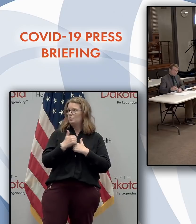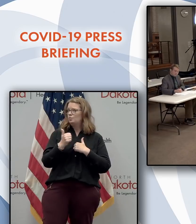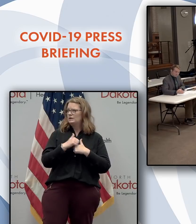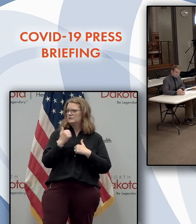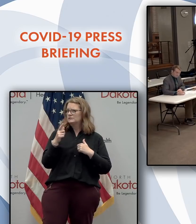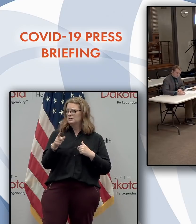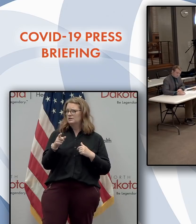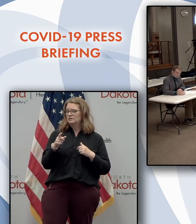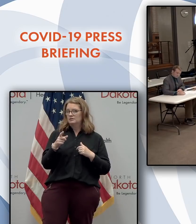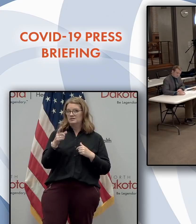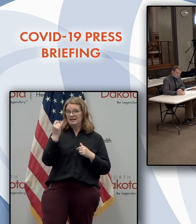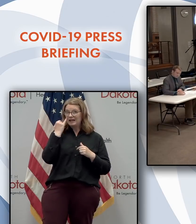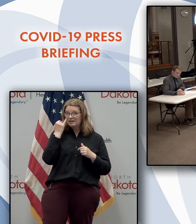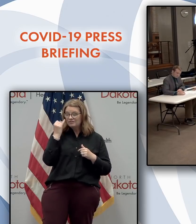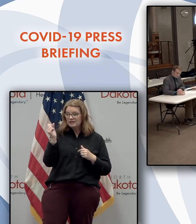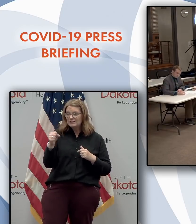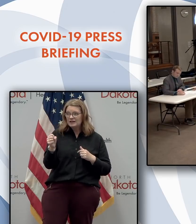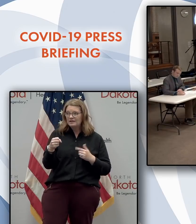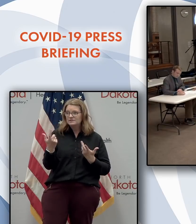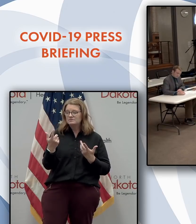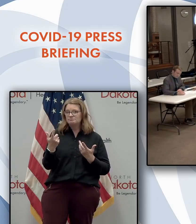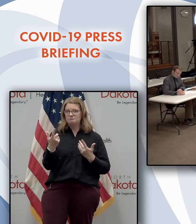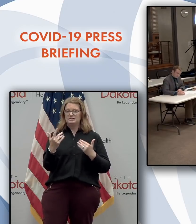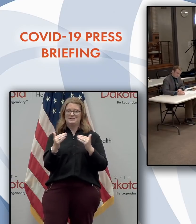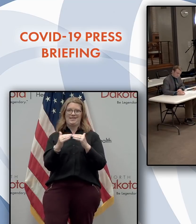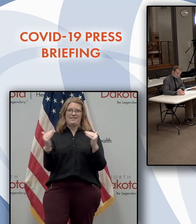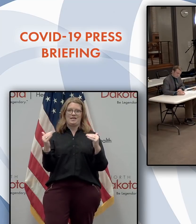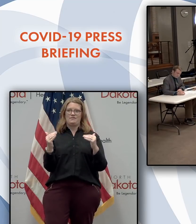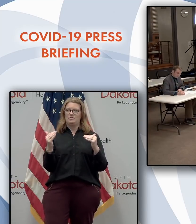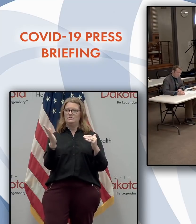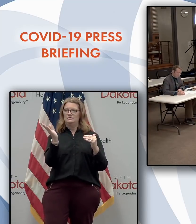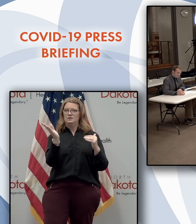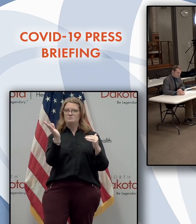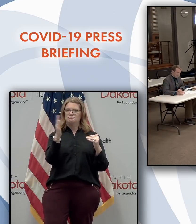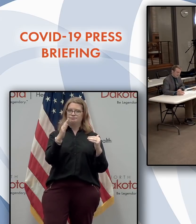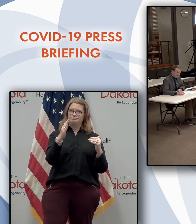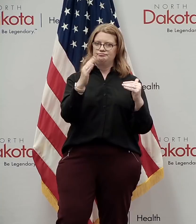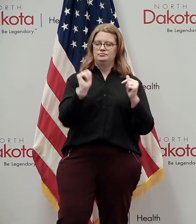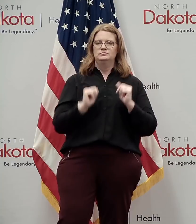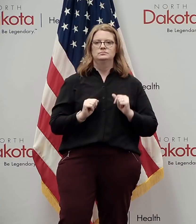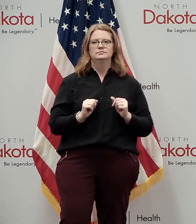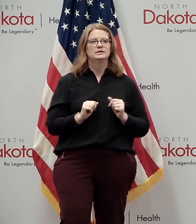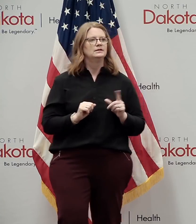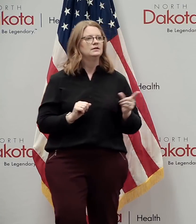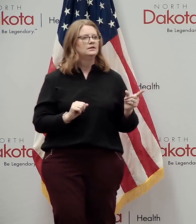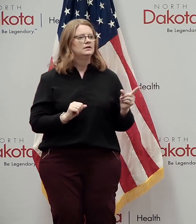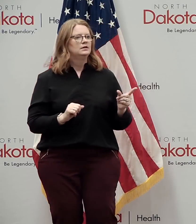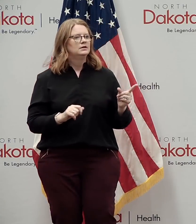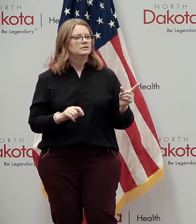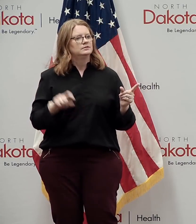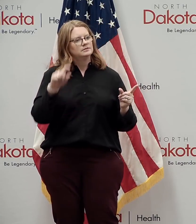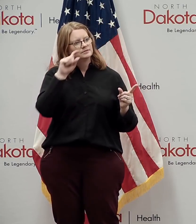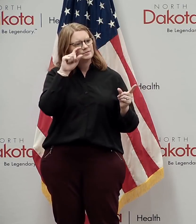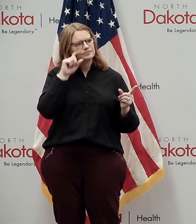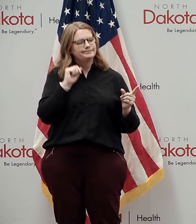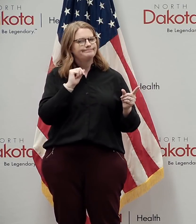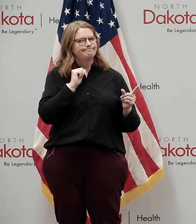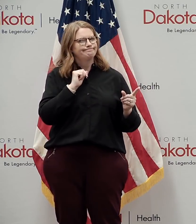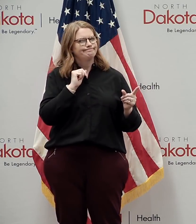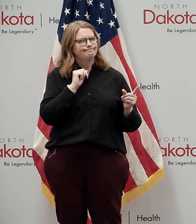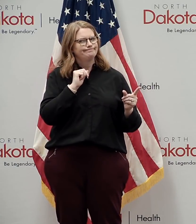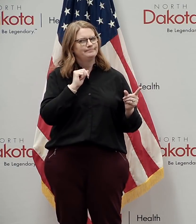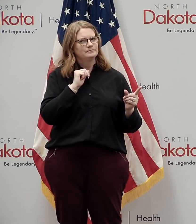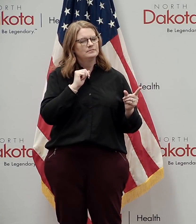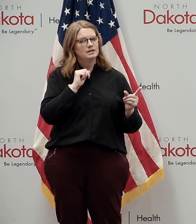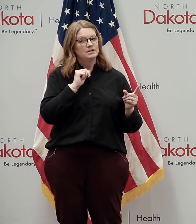to your data? And if so, what is the threshold that pushes us into tighter restrictions? Well, I'd say